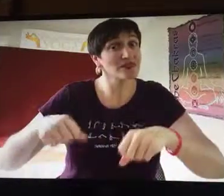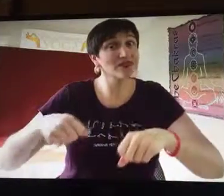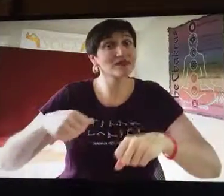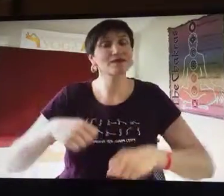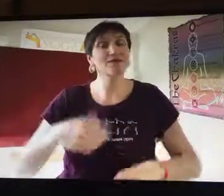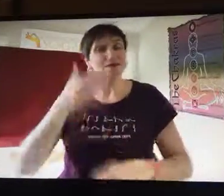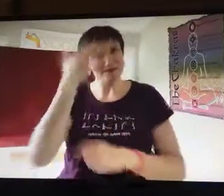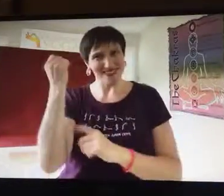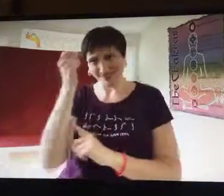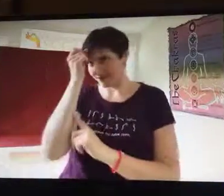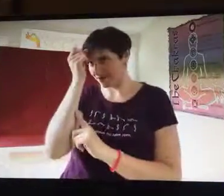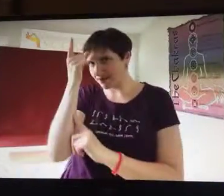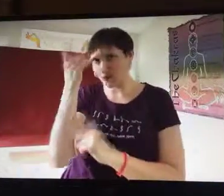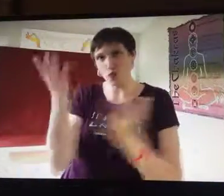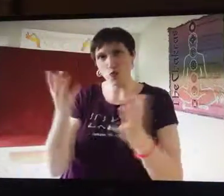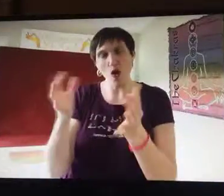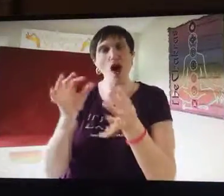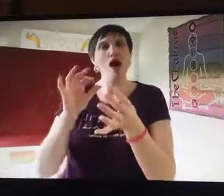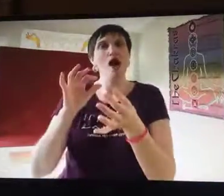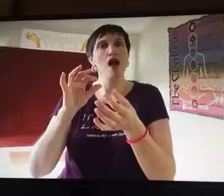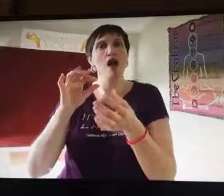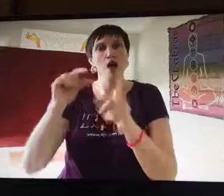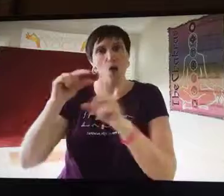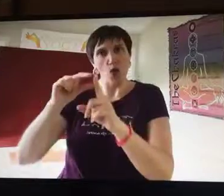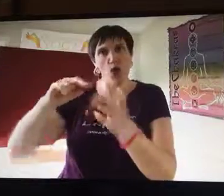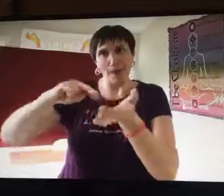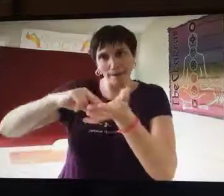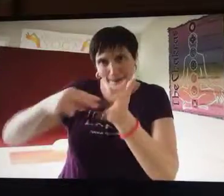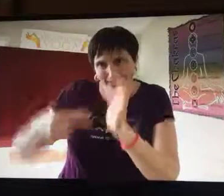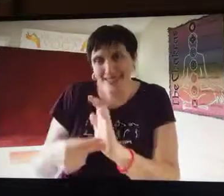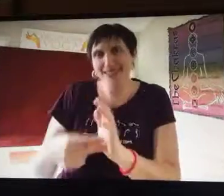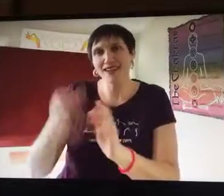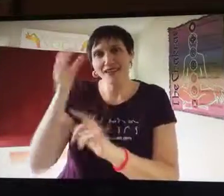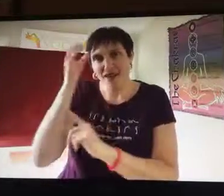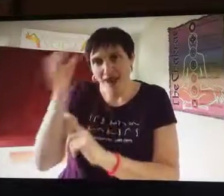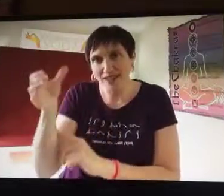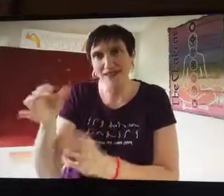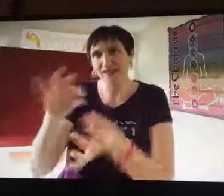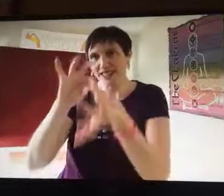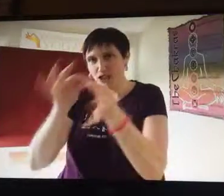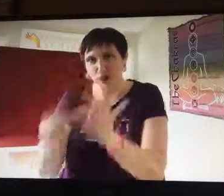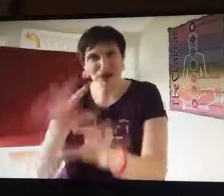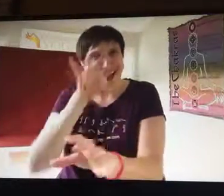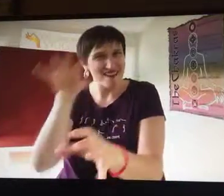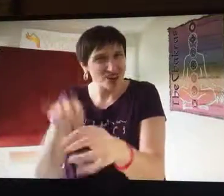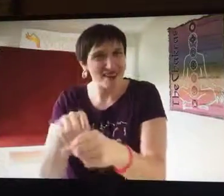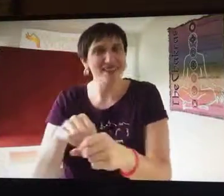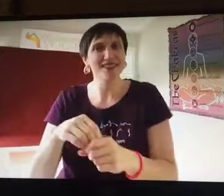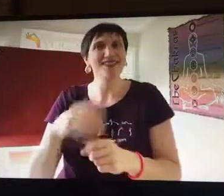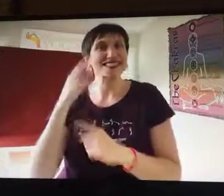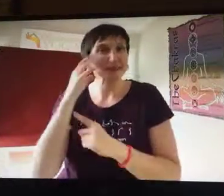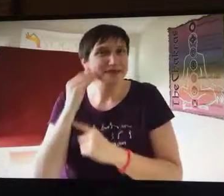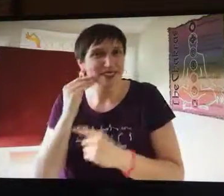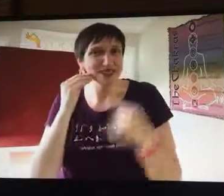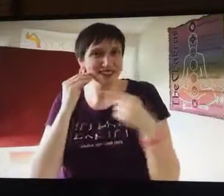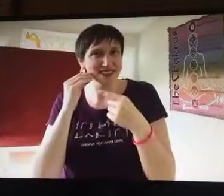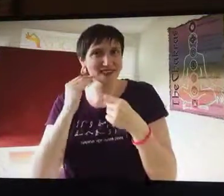It was really close. It really understood what the word meant, the concept, the interpretation, everything,